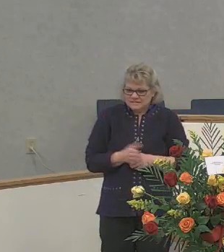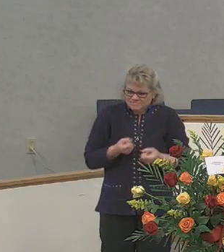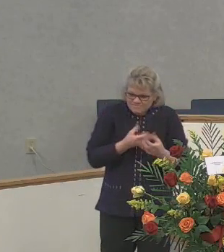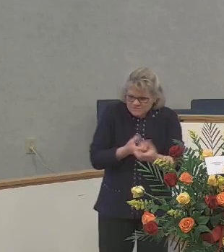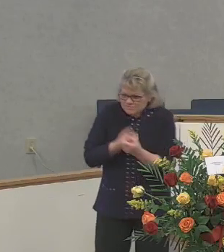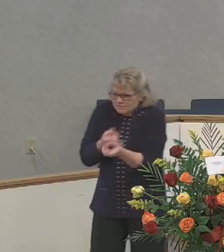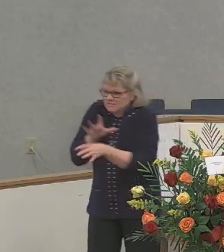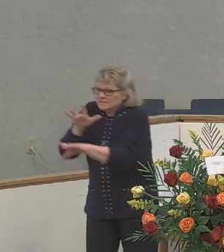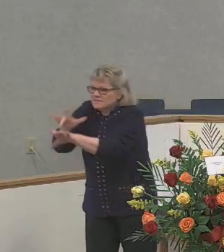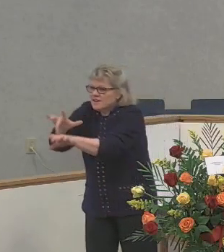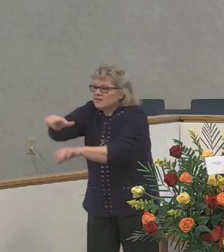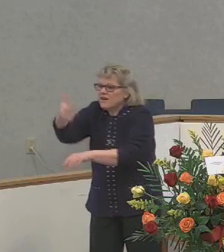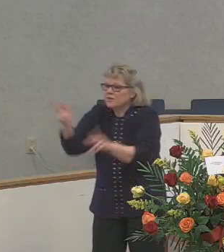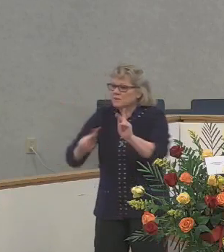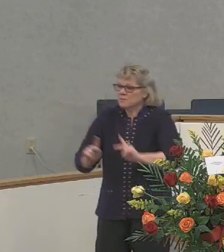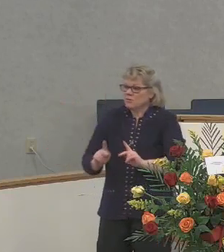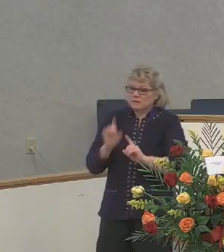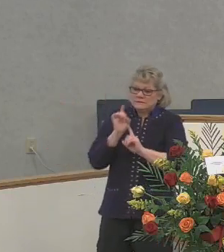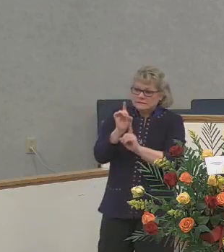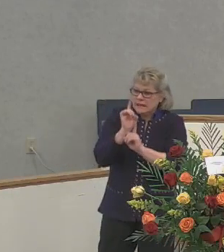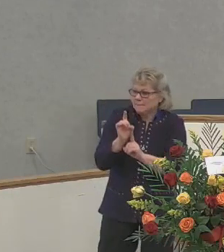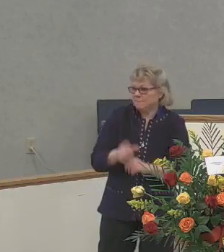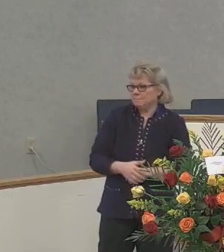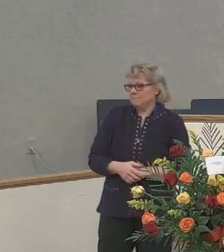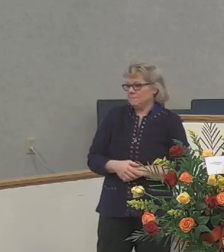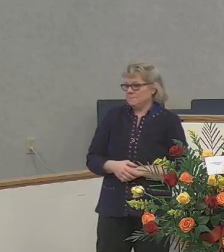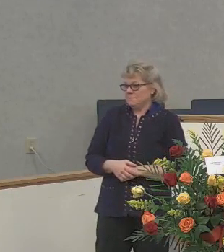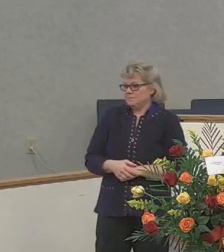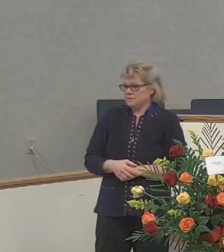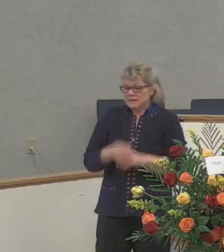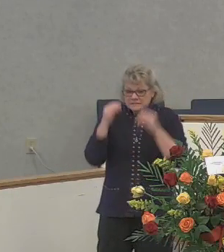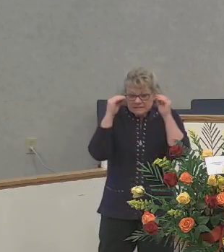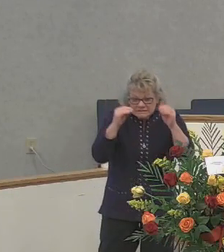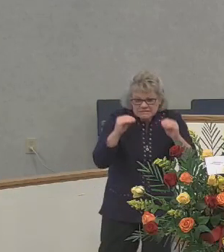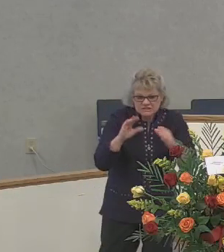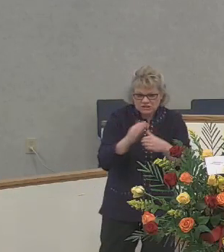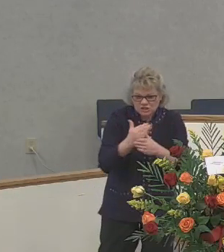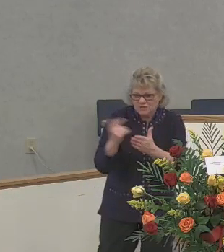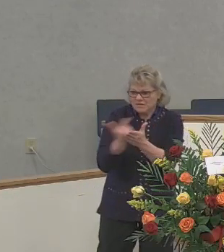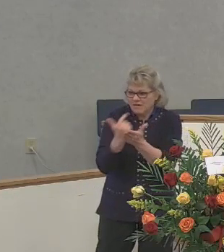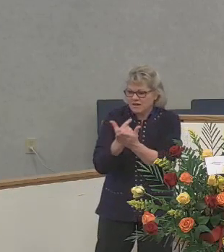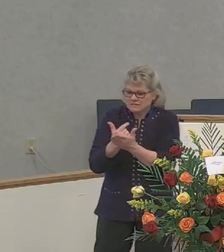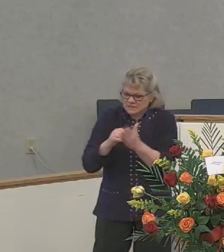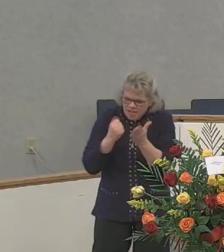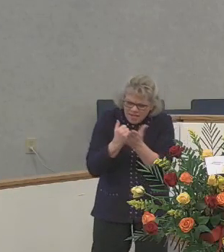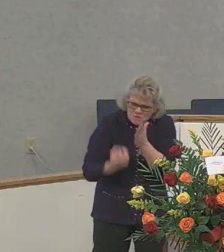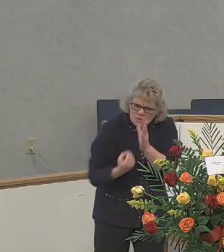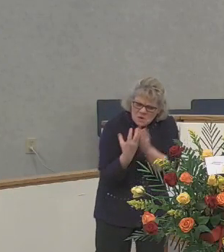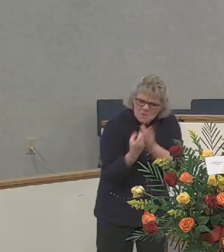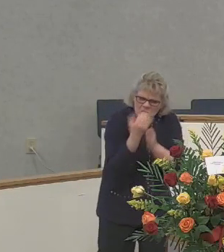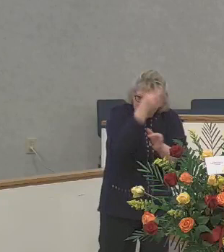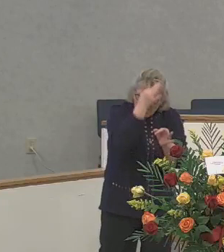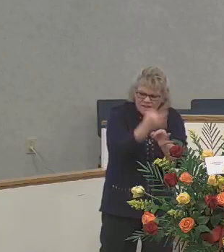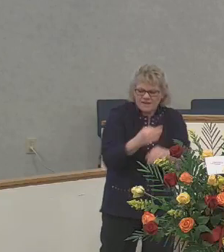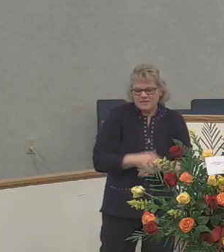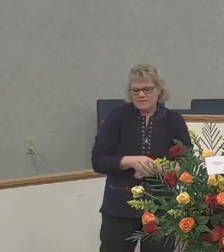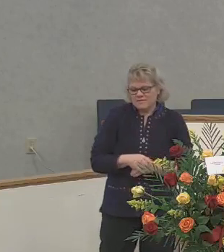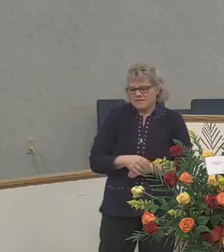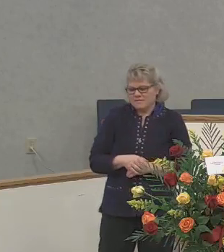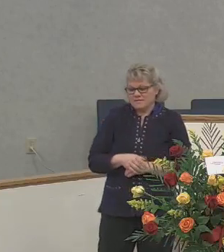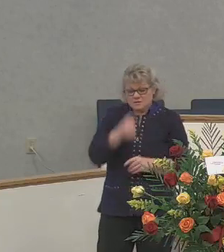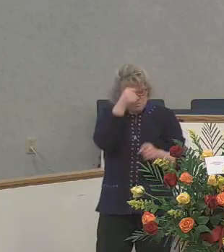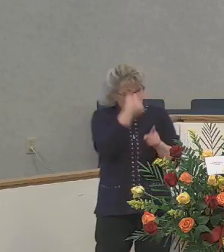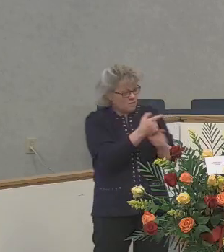people. Discipleship. Winning people to Christ and then discipling them. Brother Marion